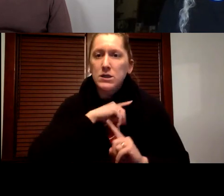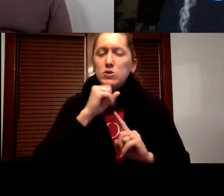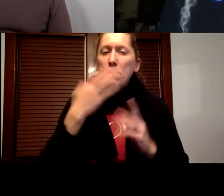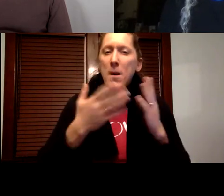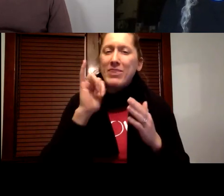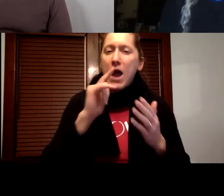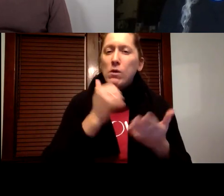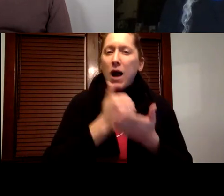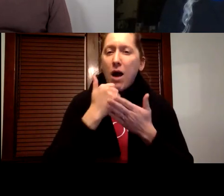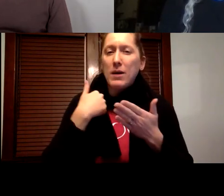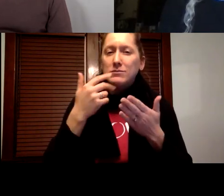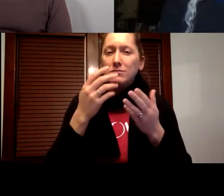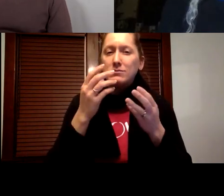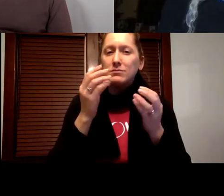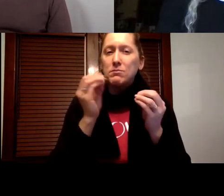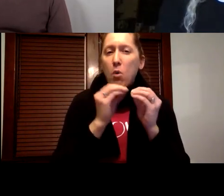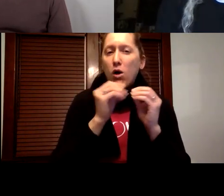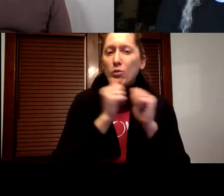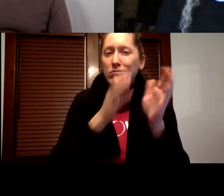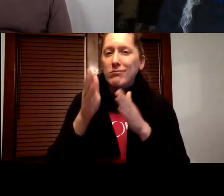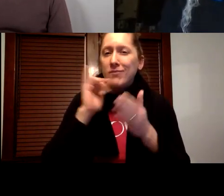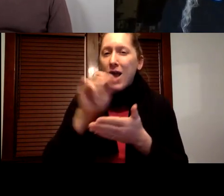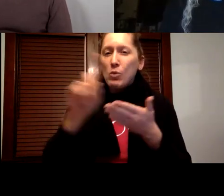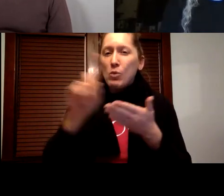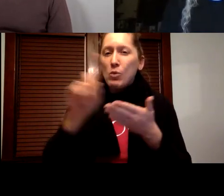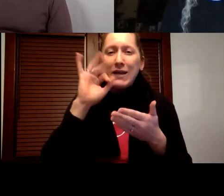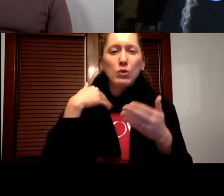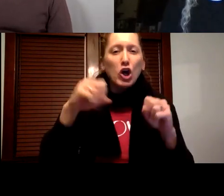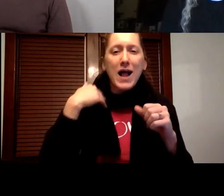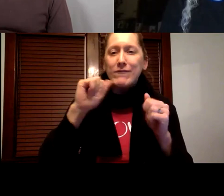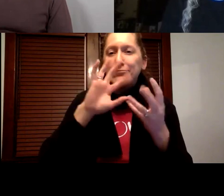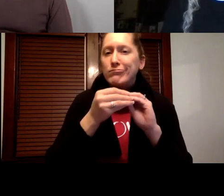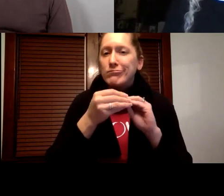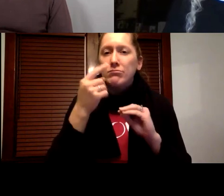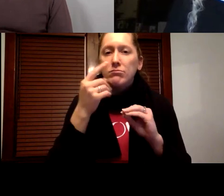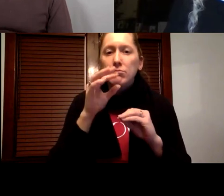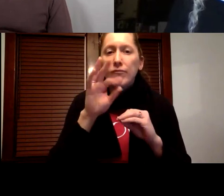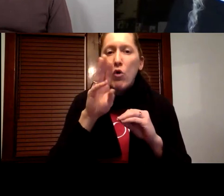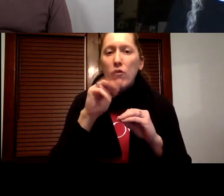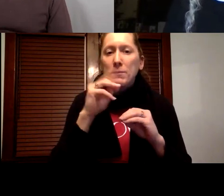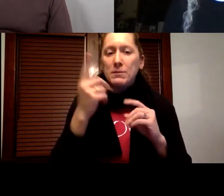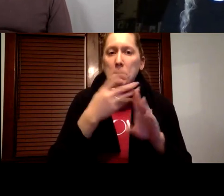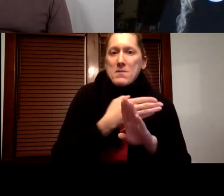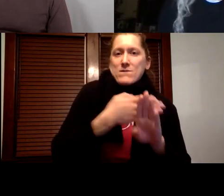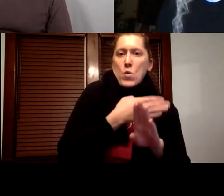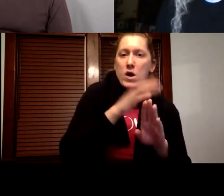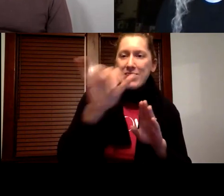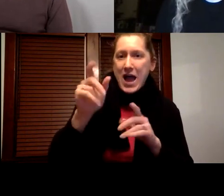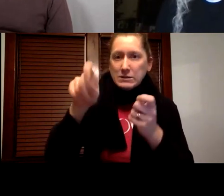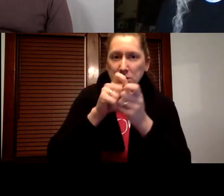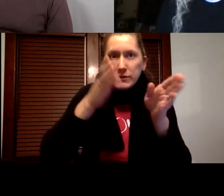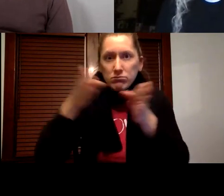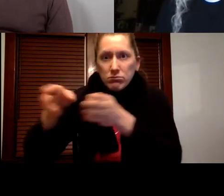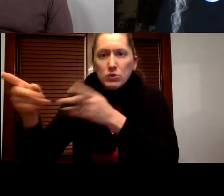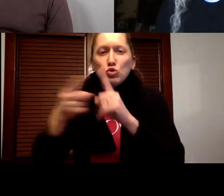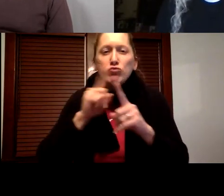People might not know how to hook up with us as commissioners. So I think during that week, if we could have an open